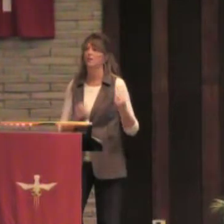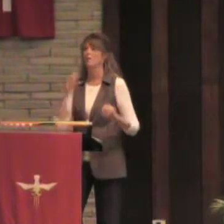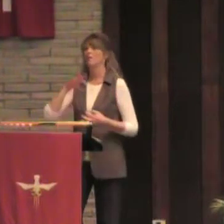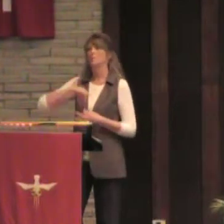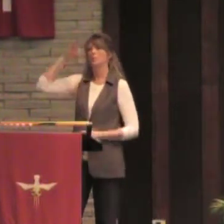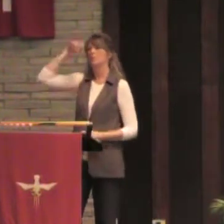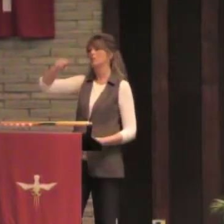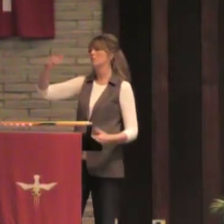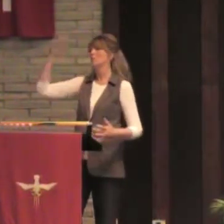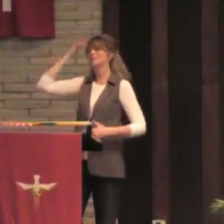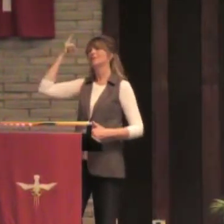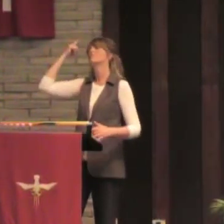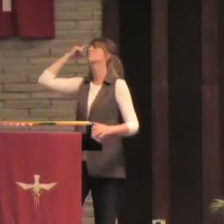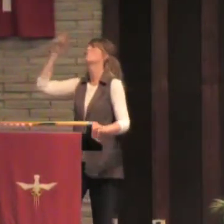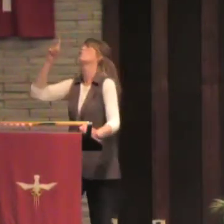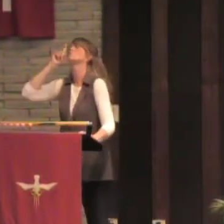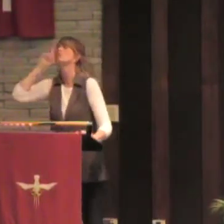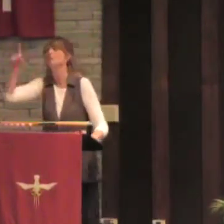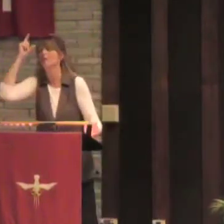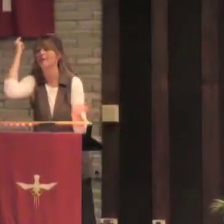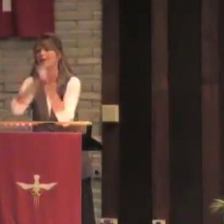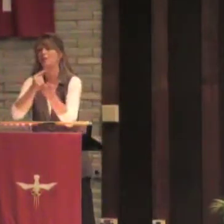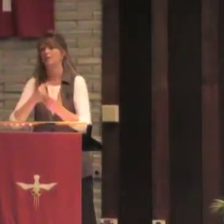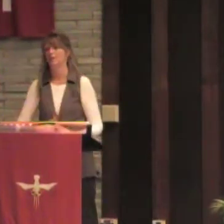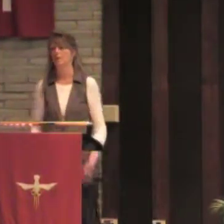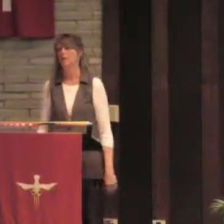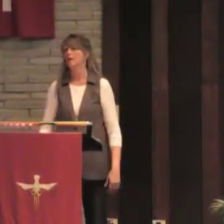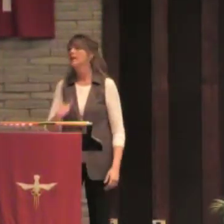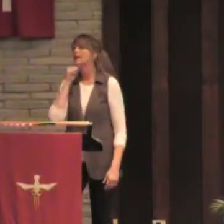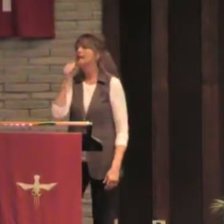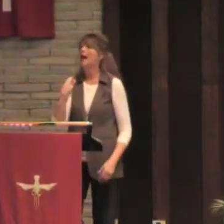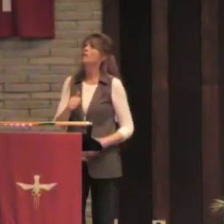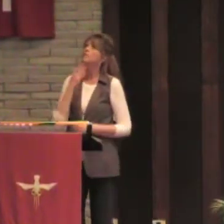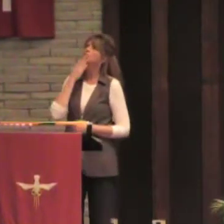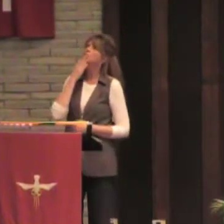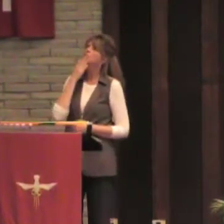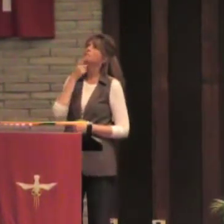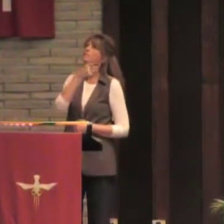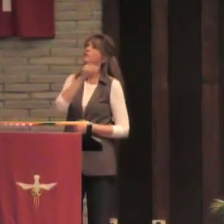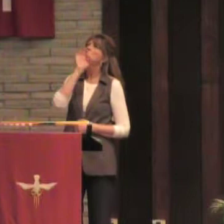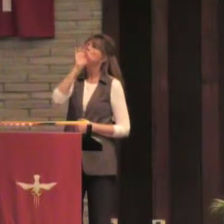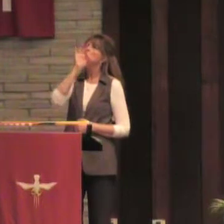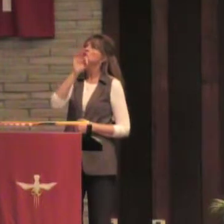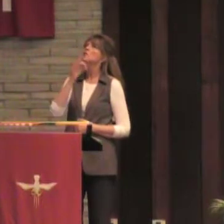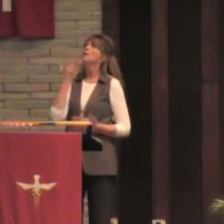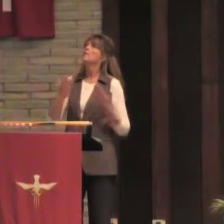experiences, you will be emotionally and physically and mentally sick. That's a guarantee.